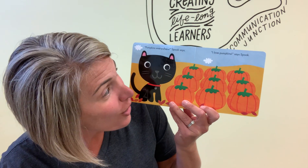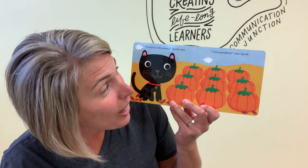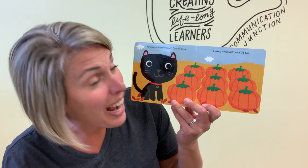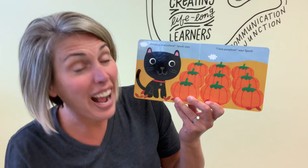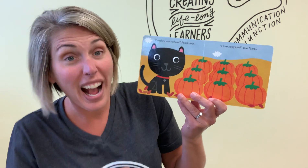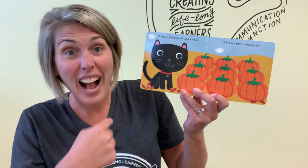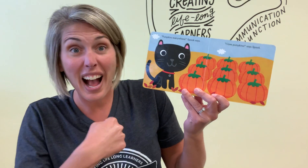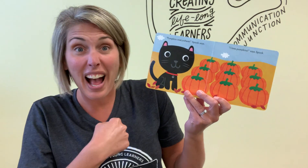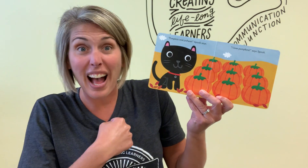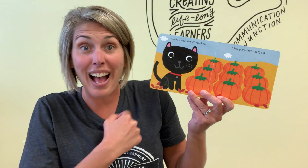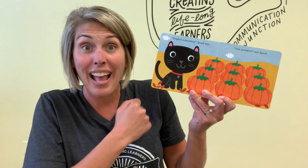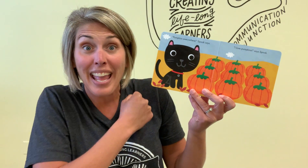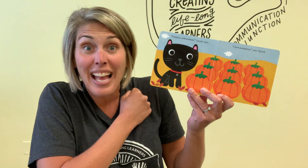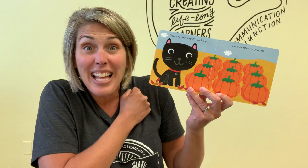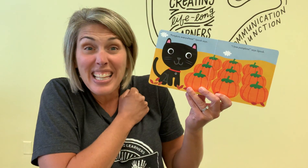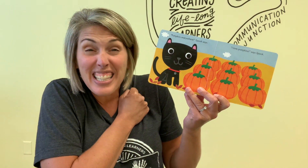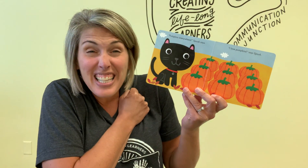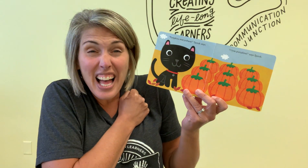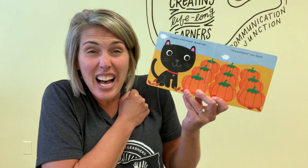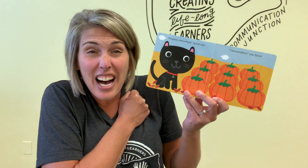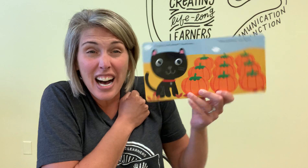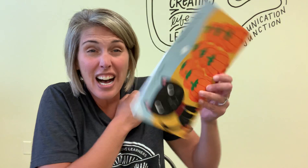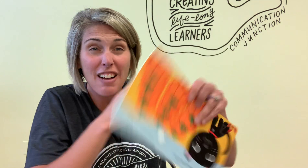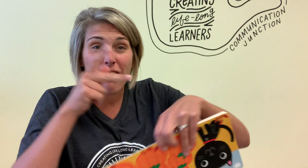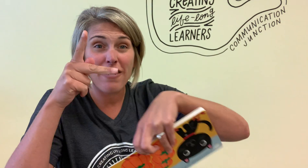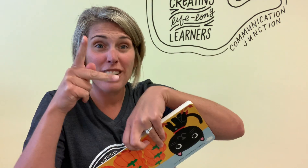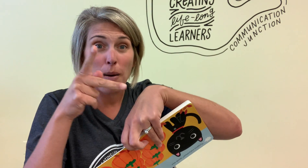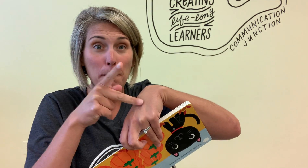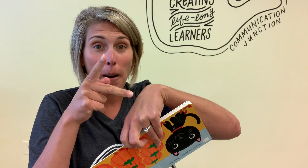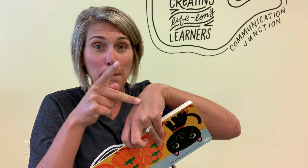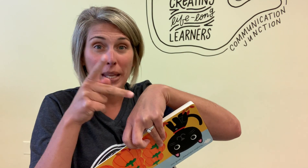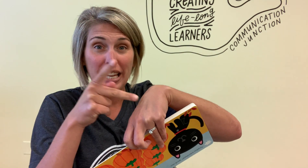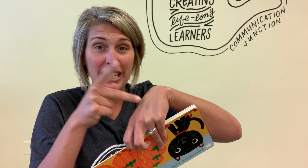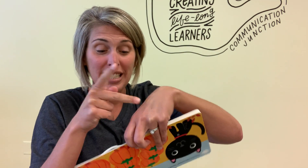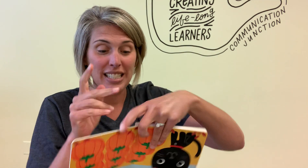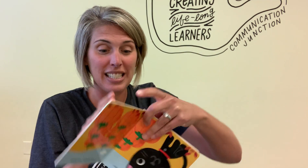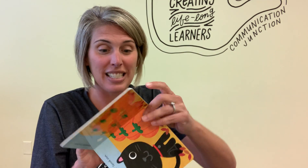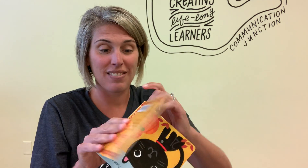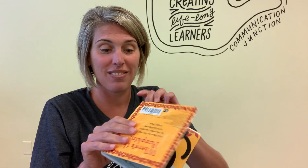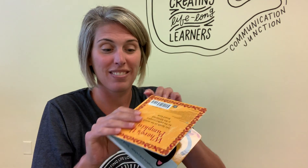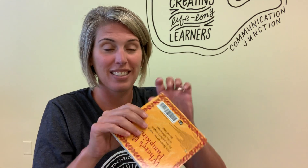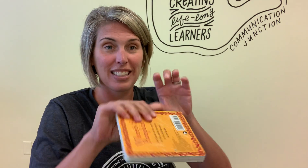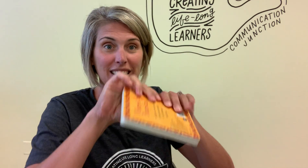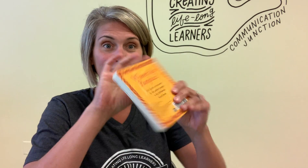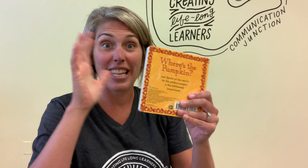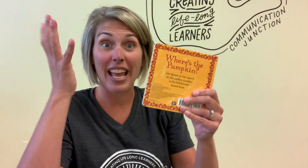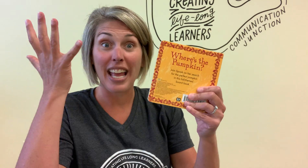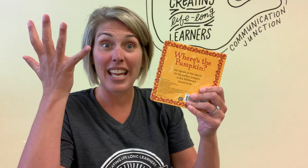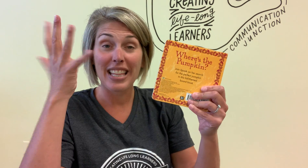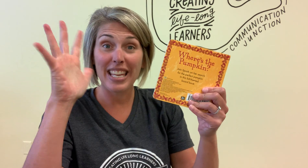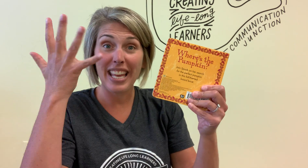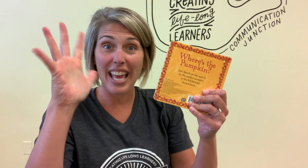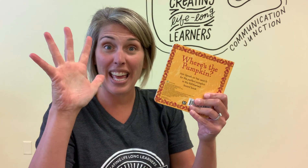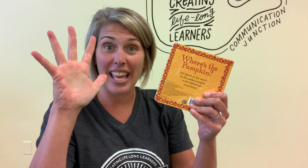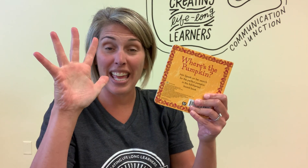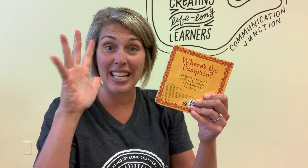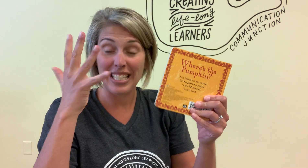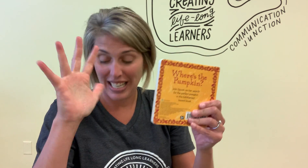everywhere. I love pumpkins. Say, the end,